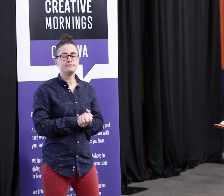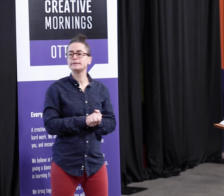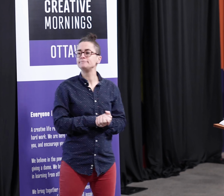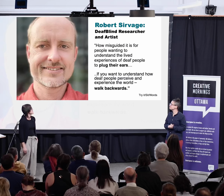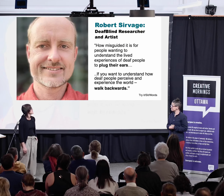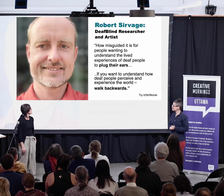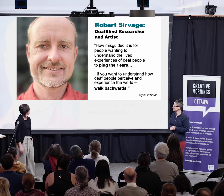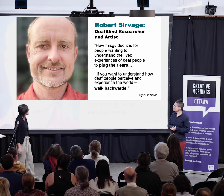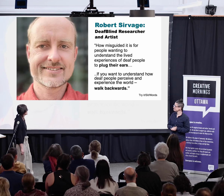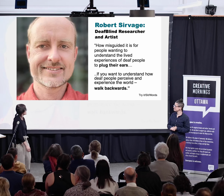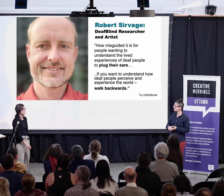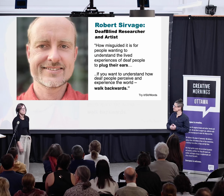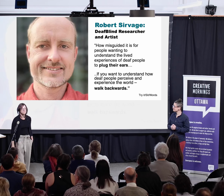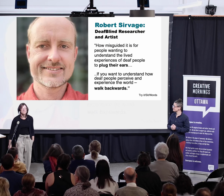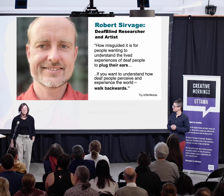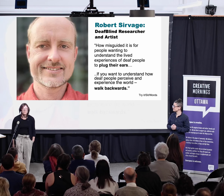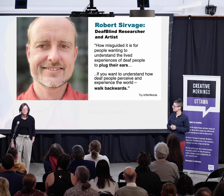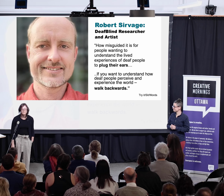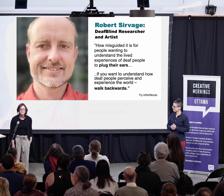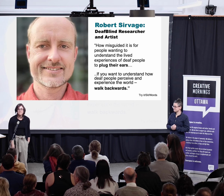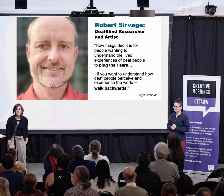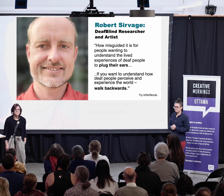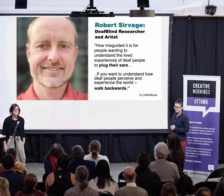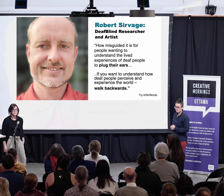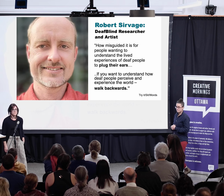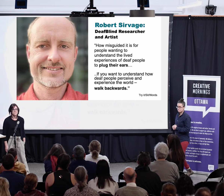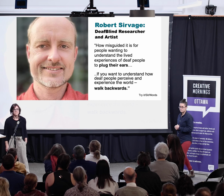really a feeling that we live with every day.